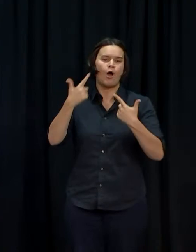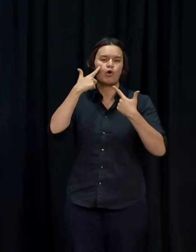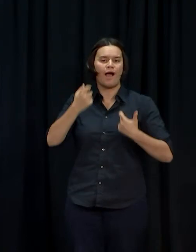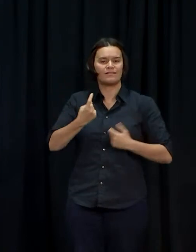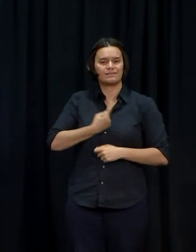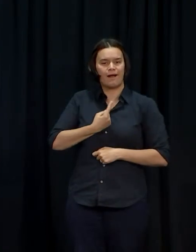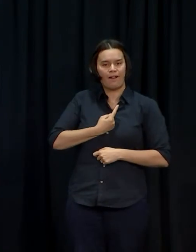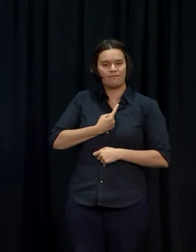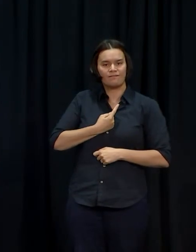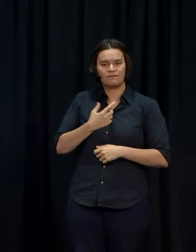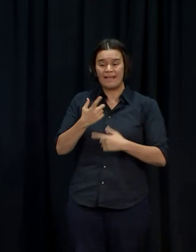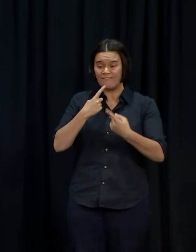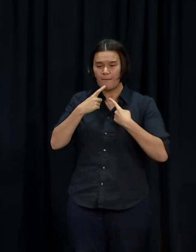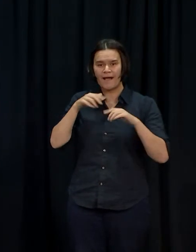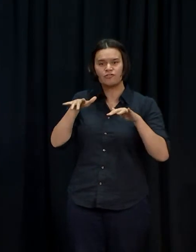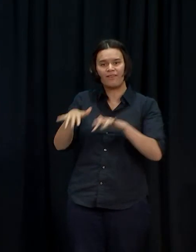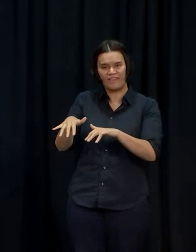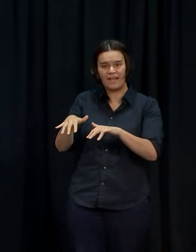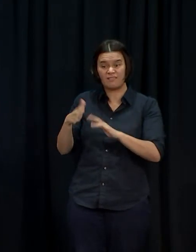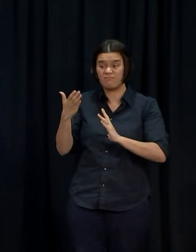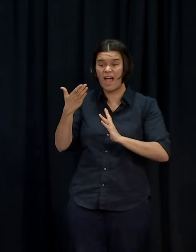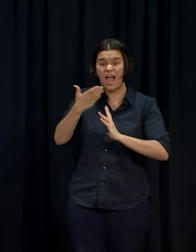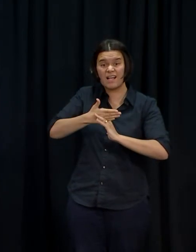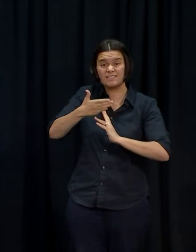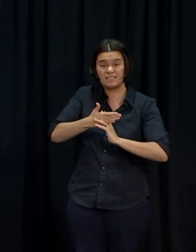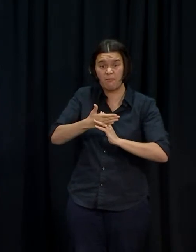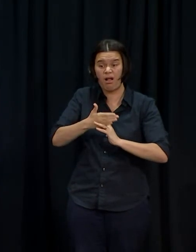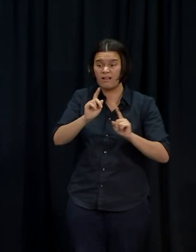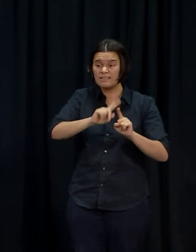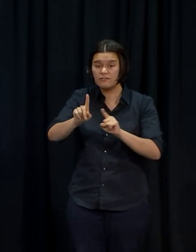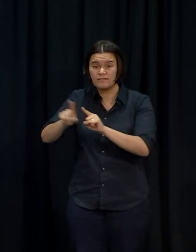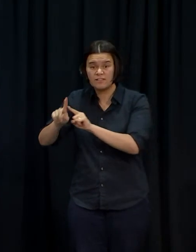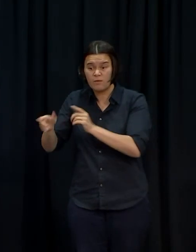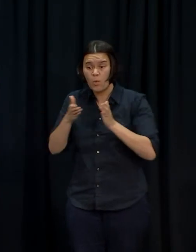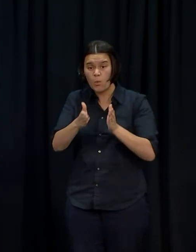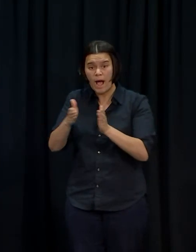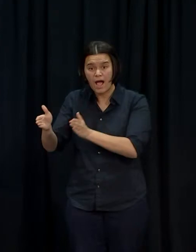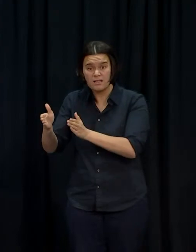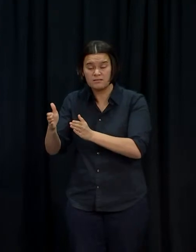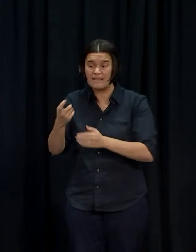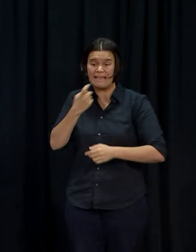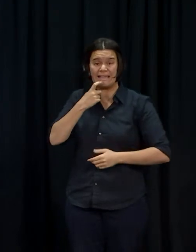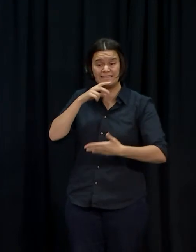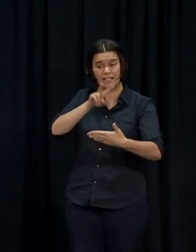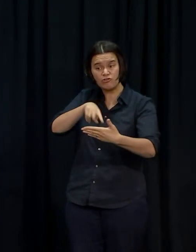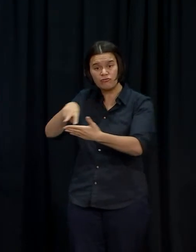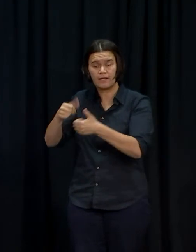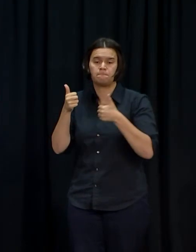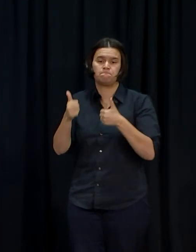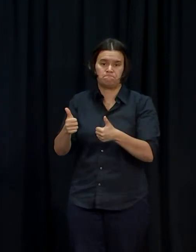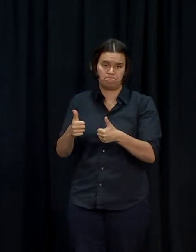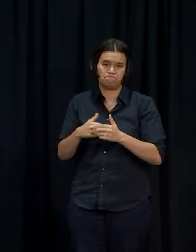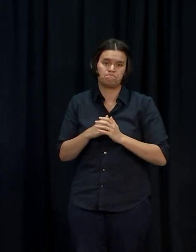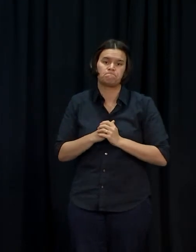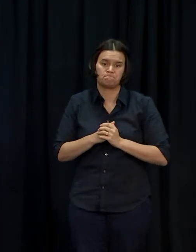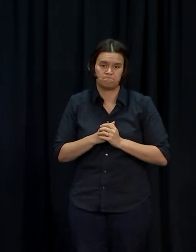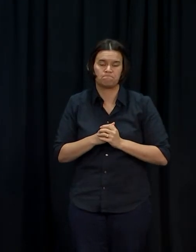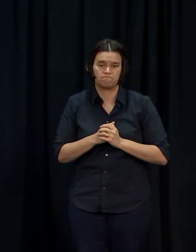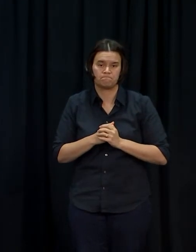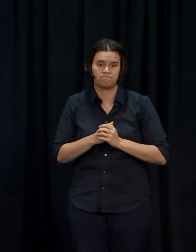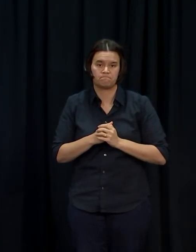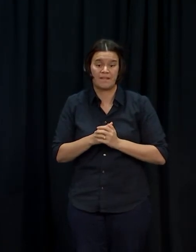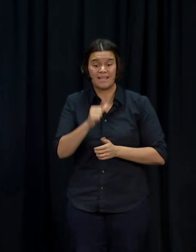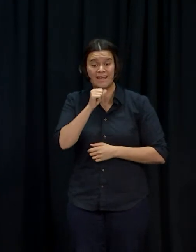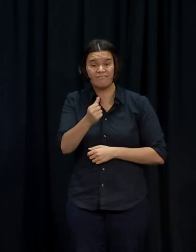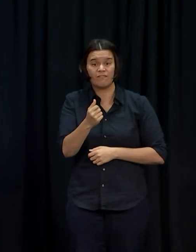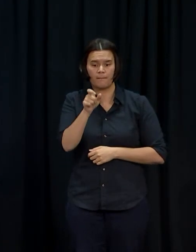The Ministry and GPs are already working to identify those who do not have internet access or capability, so that when they become a